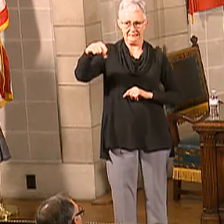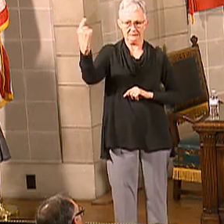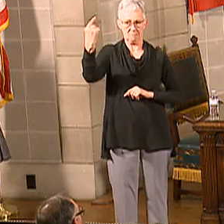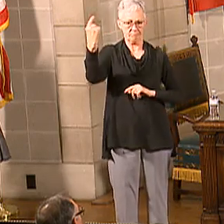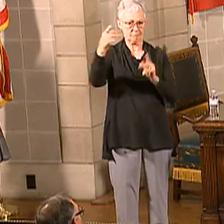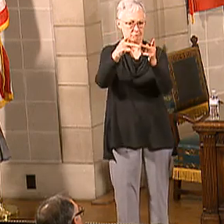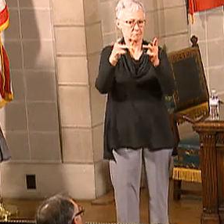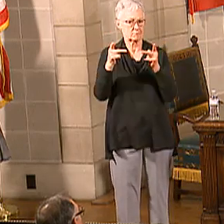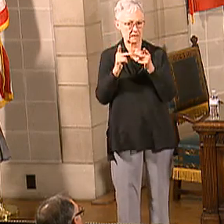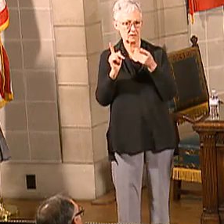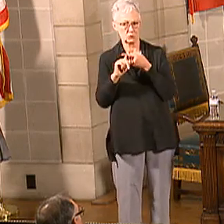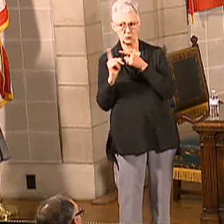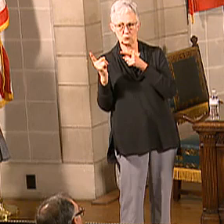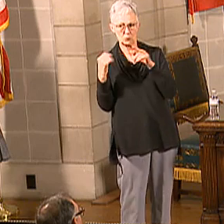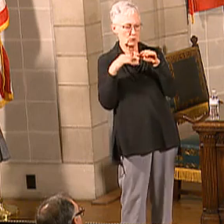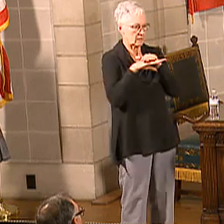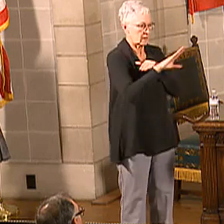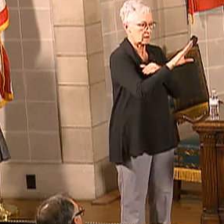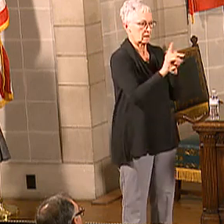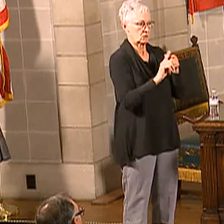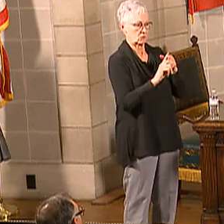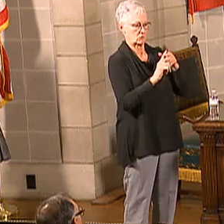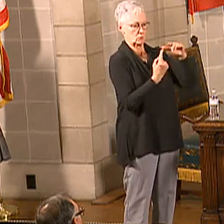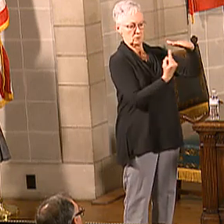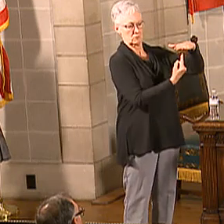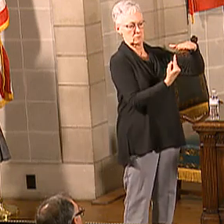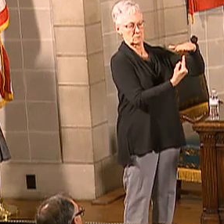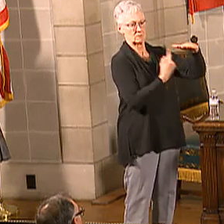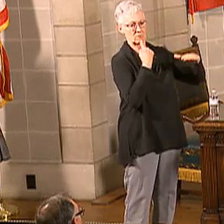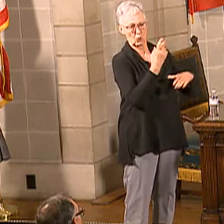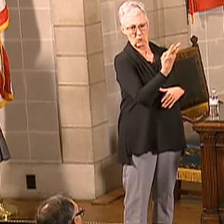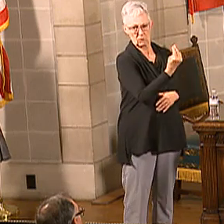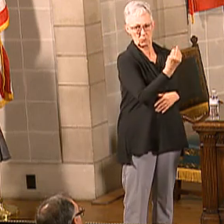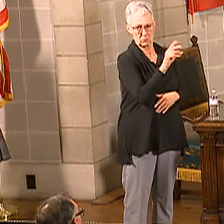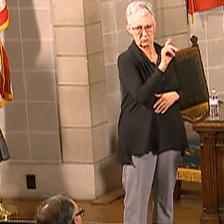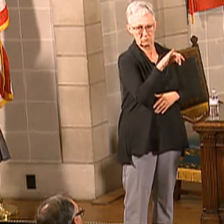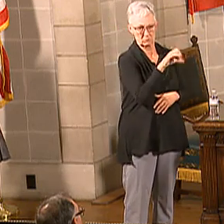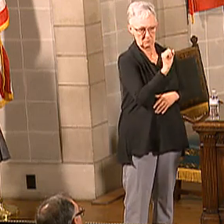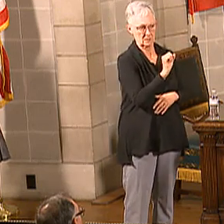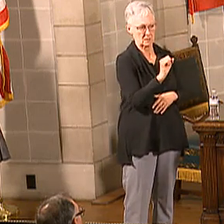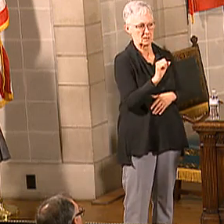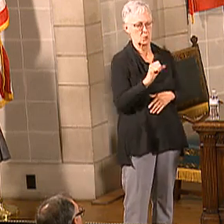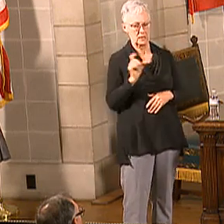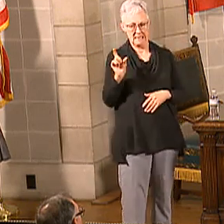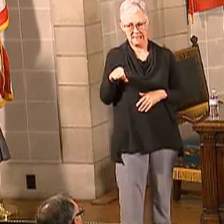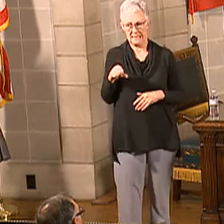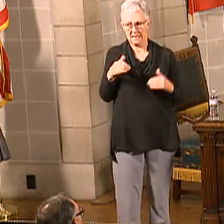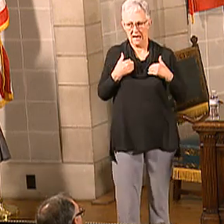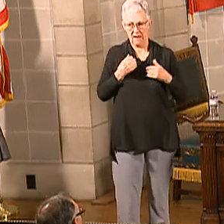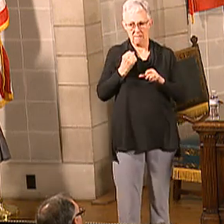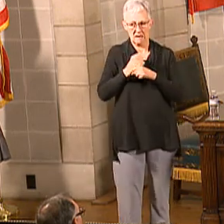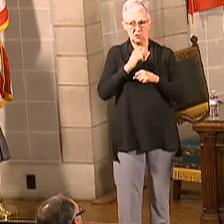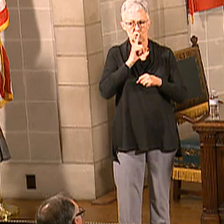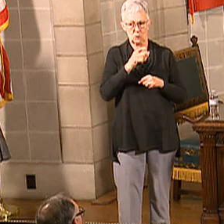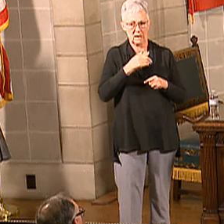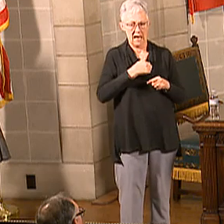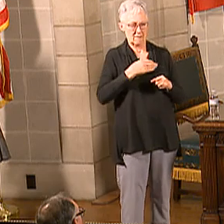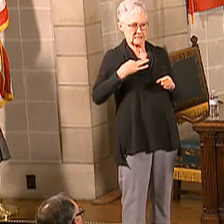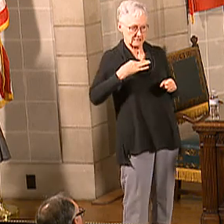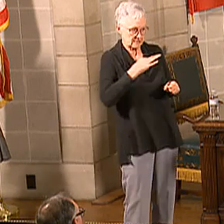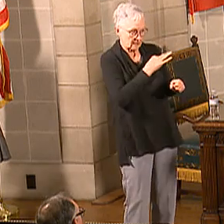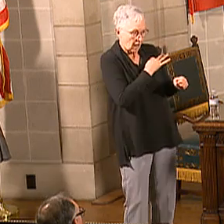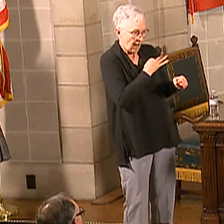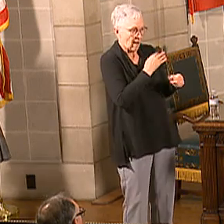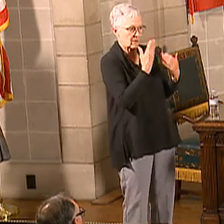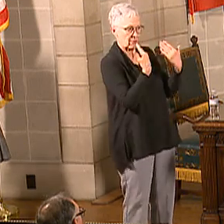can quarantine, so we will have the appropriate staff to make sure that happens, that those folks can get food service and janitorial service, and to the extent they